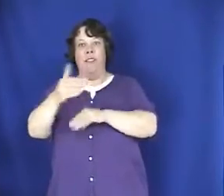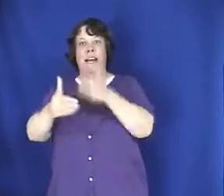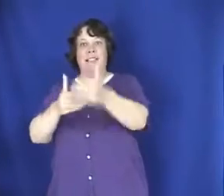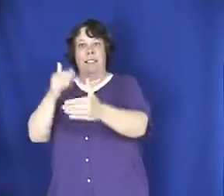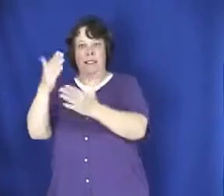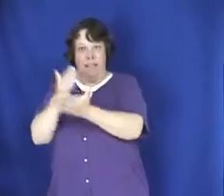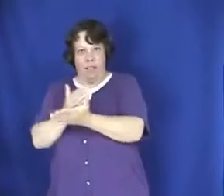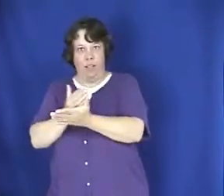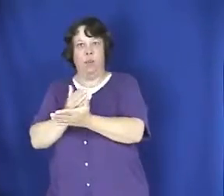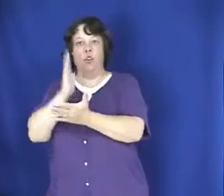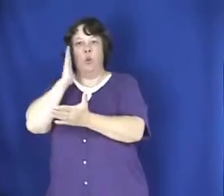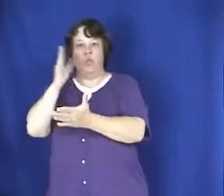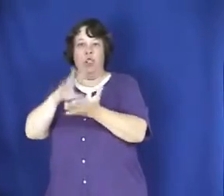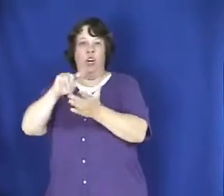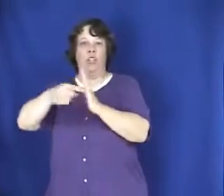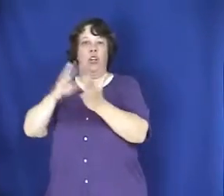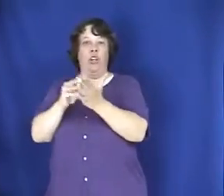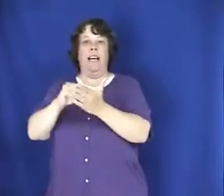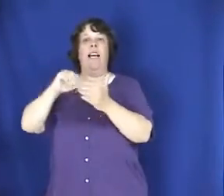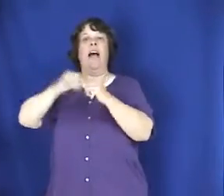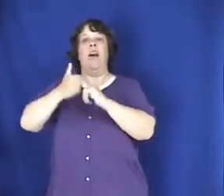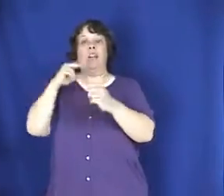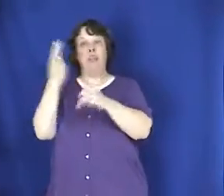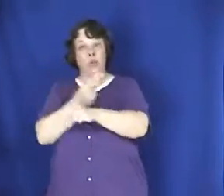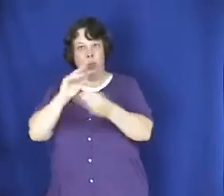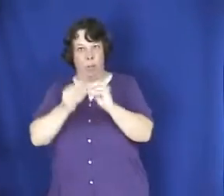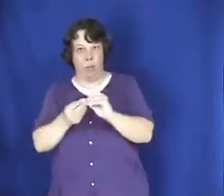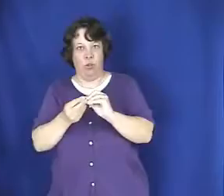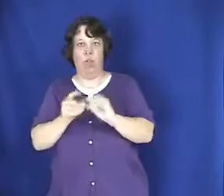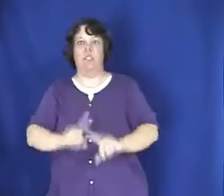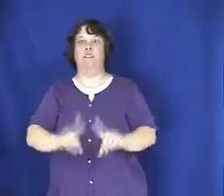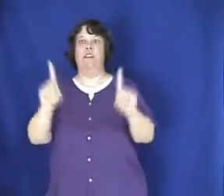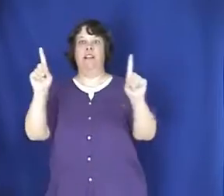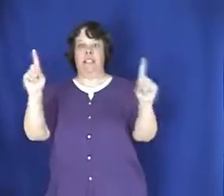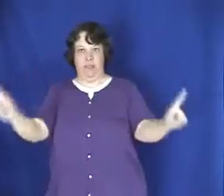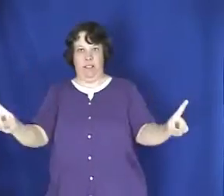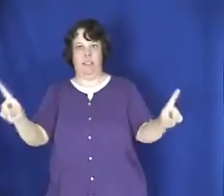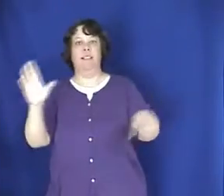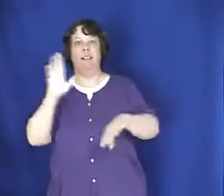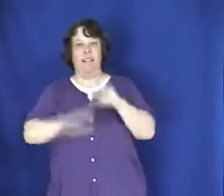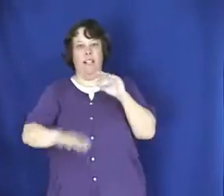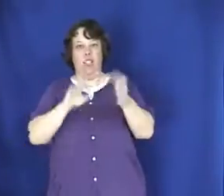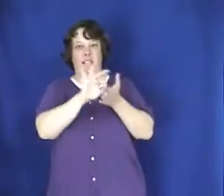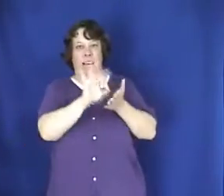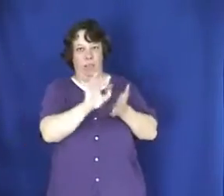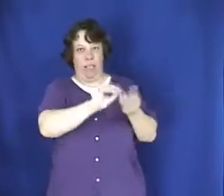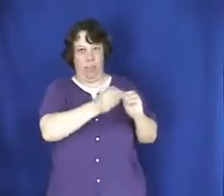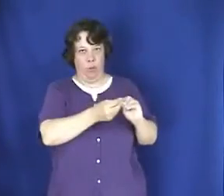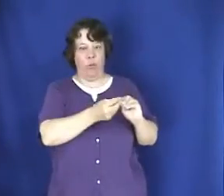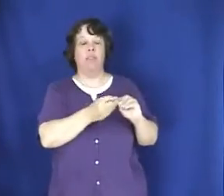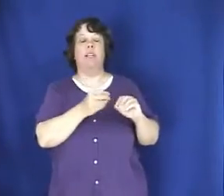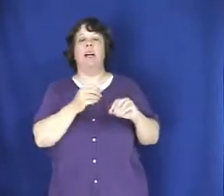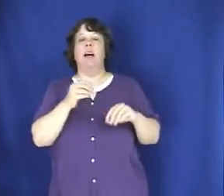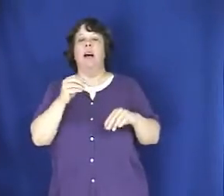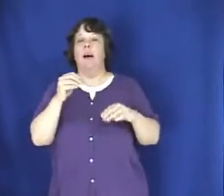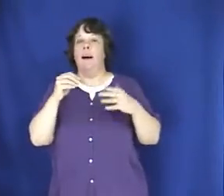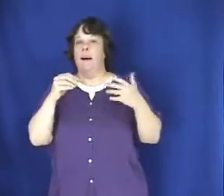the next lesson, you will start learning how to use numbers, which is very different than just counting numbers.